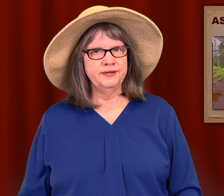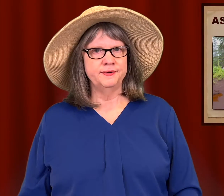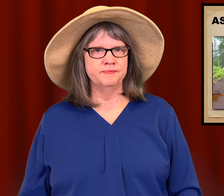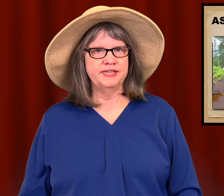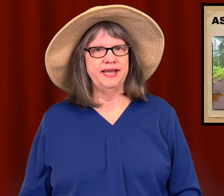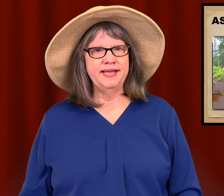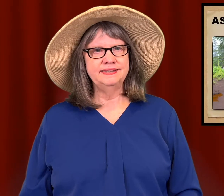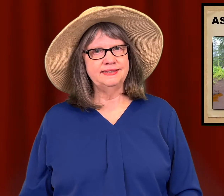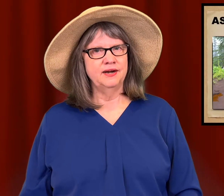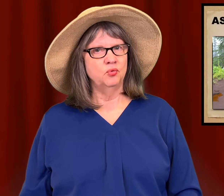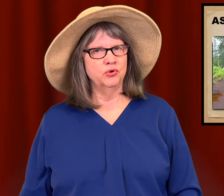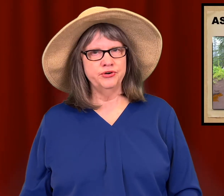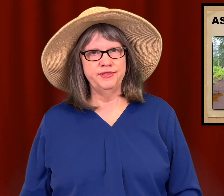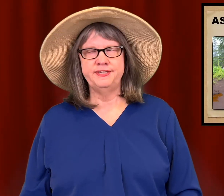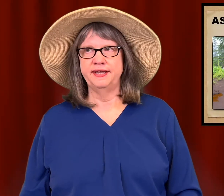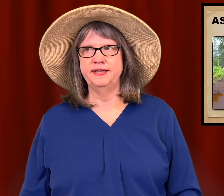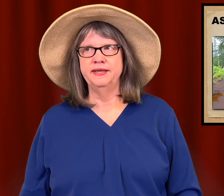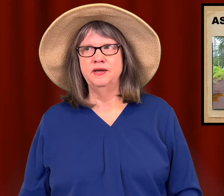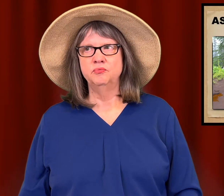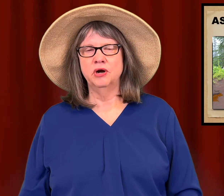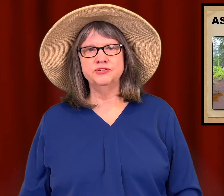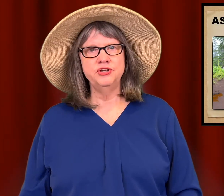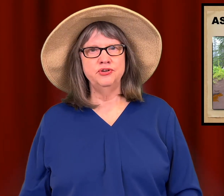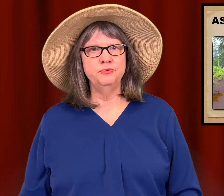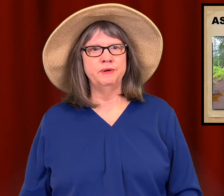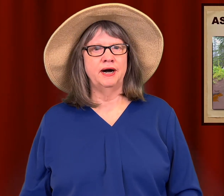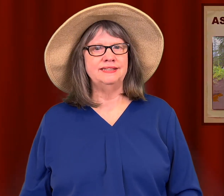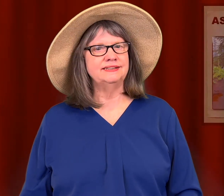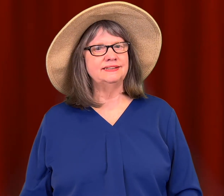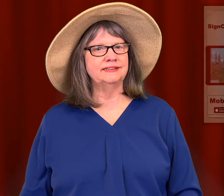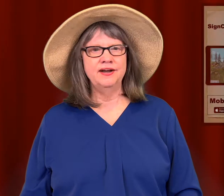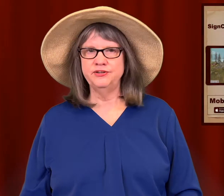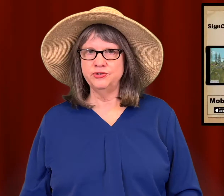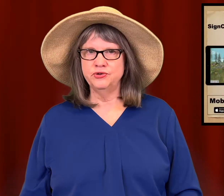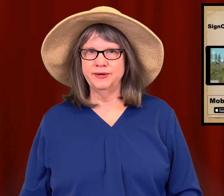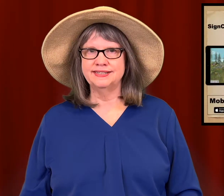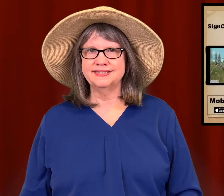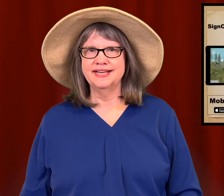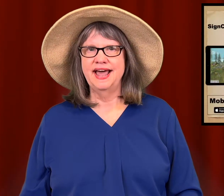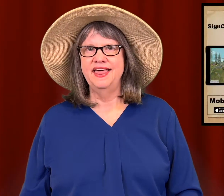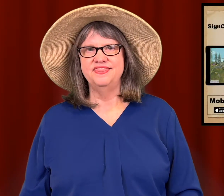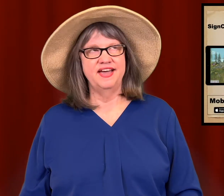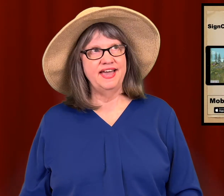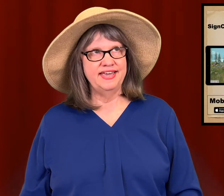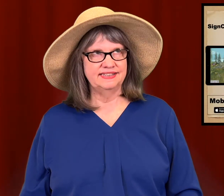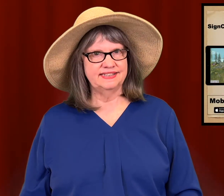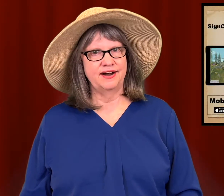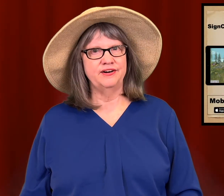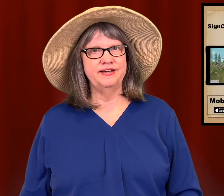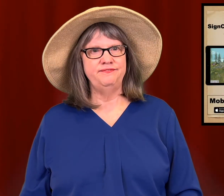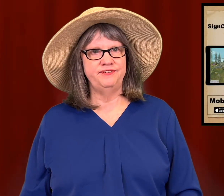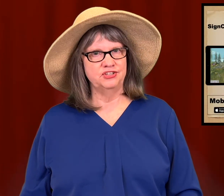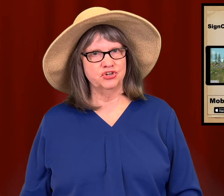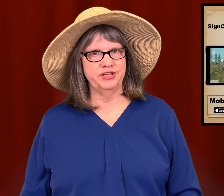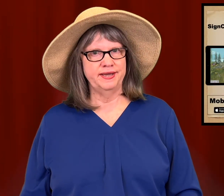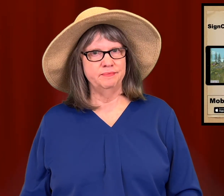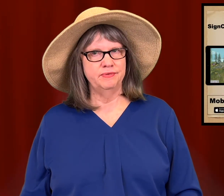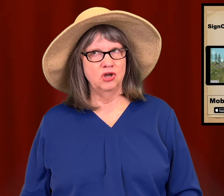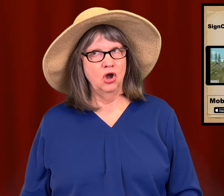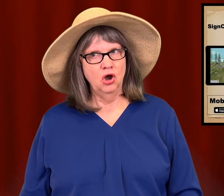Welcome to ASL Word of the Day, brought to you by SignCueQuest, the ASL adventure game.